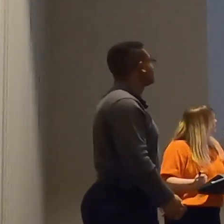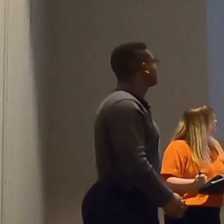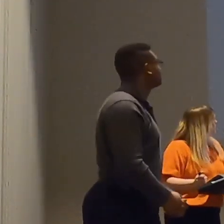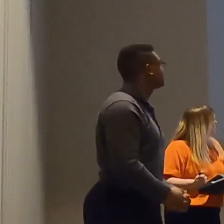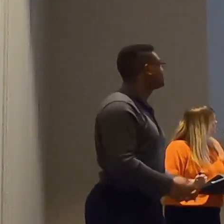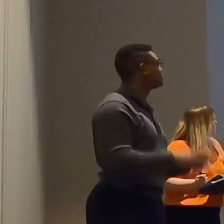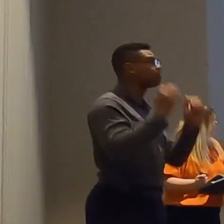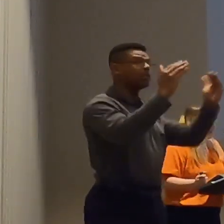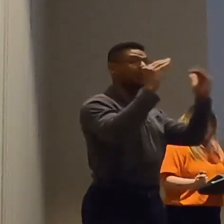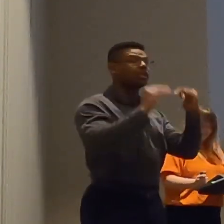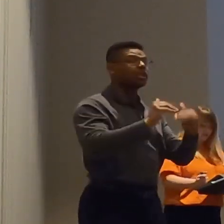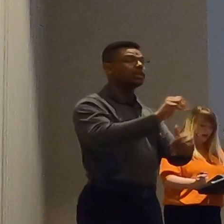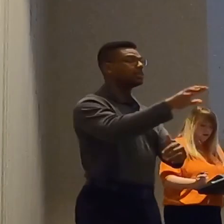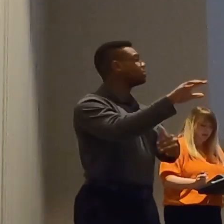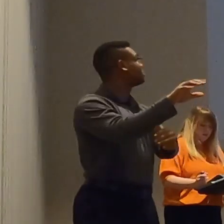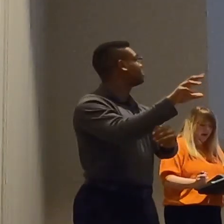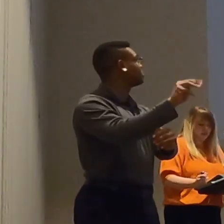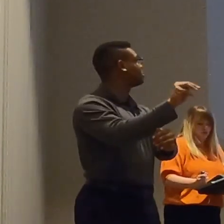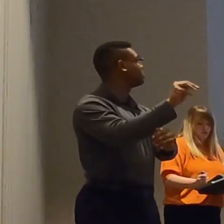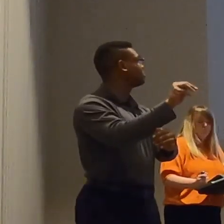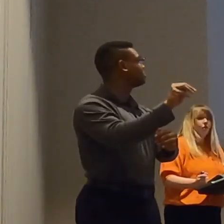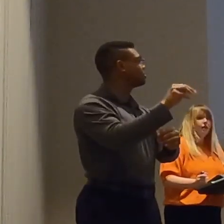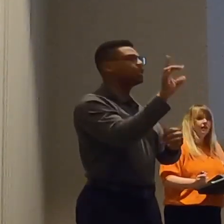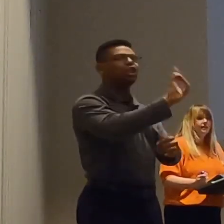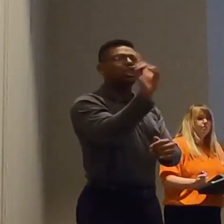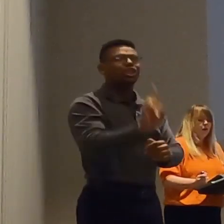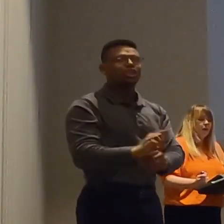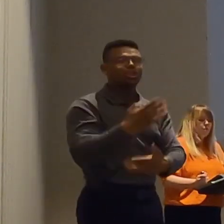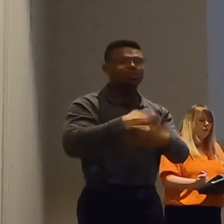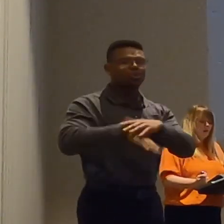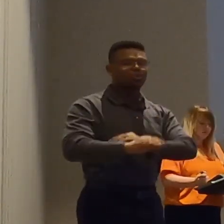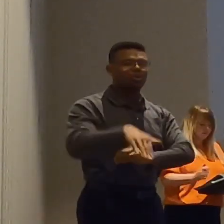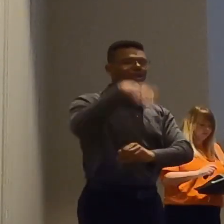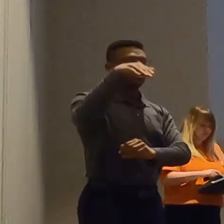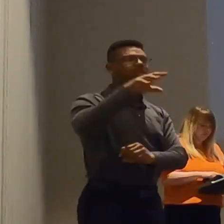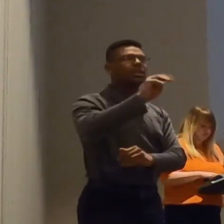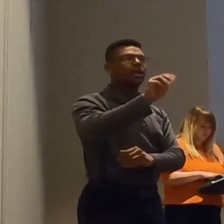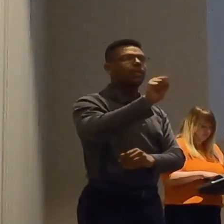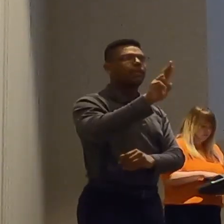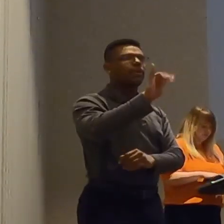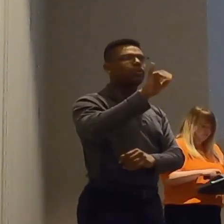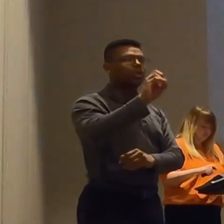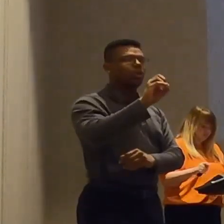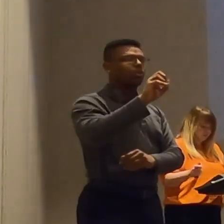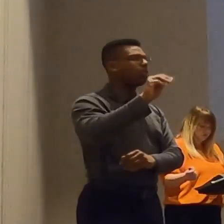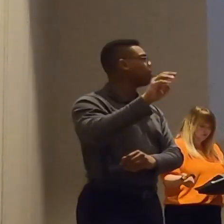So the next artwork that we have is by Detroit-born artist Mario Moore.